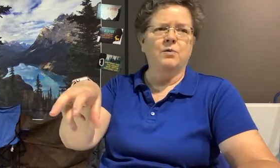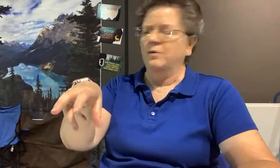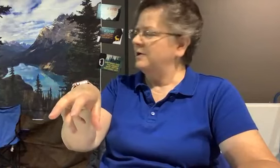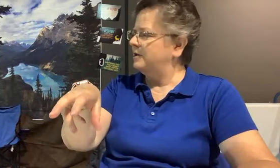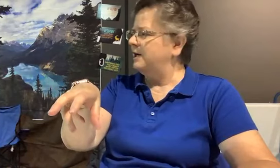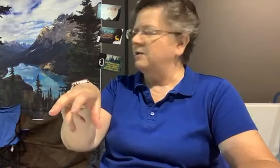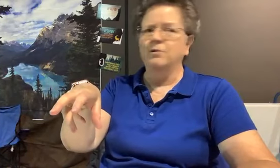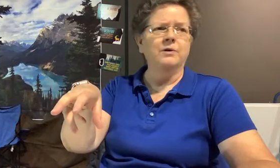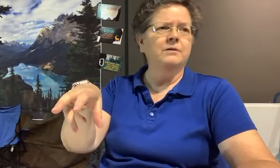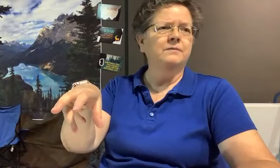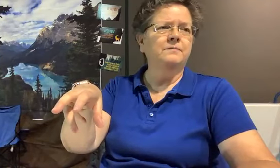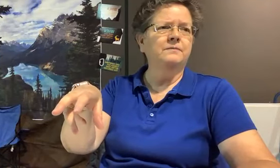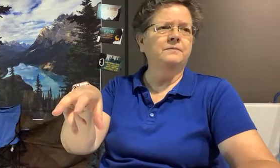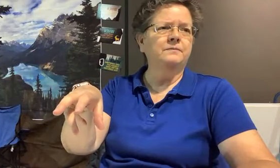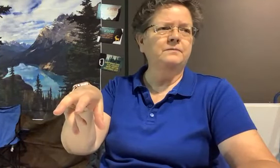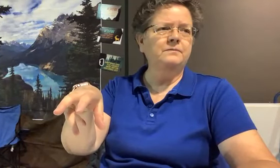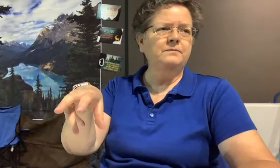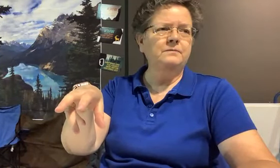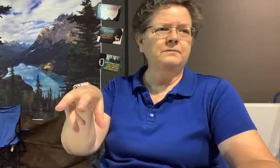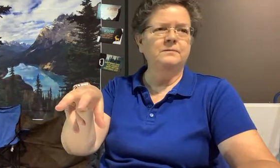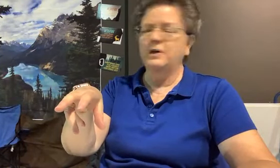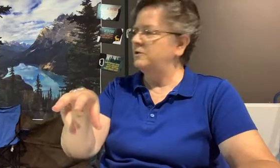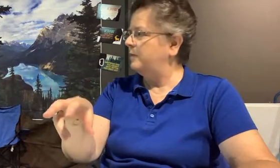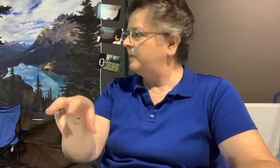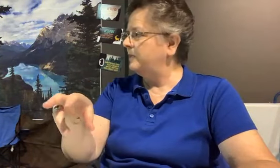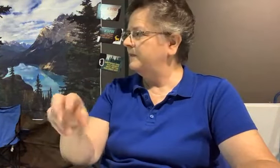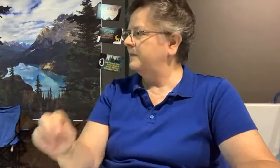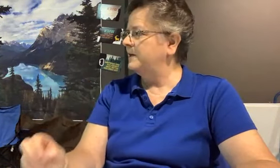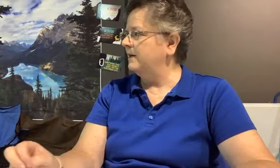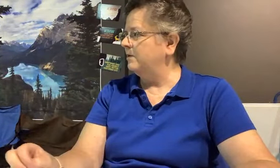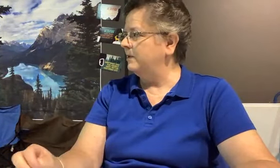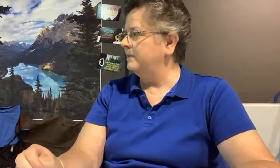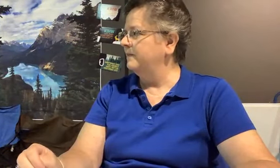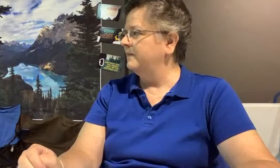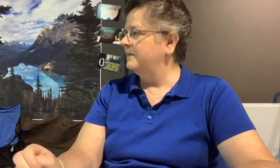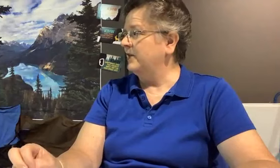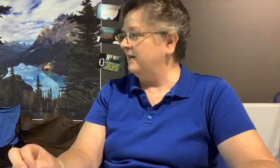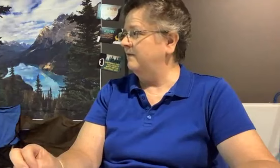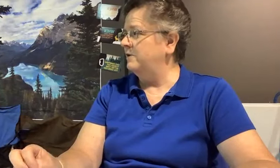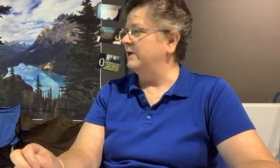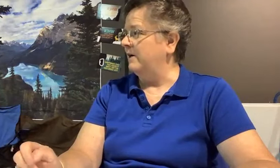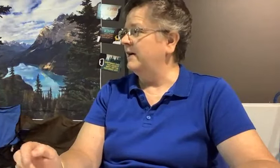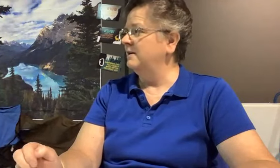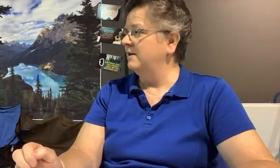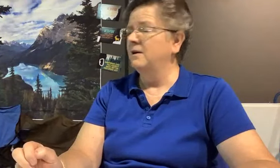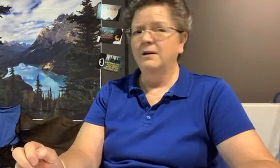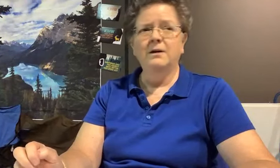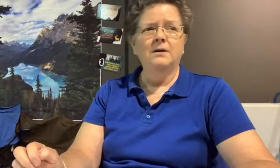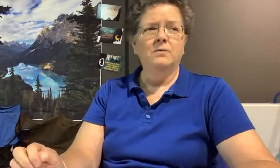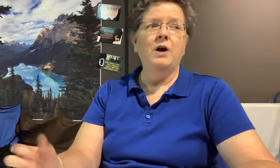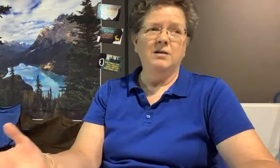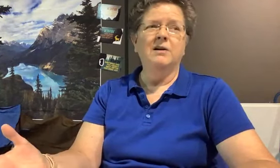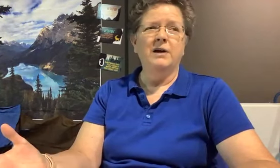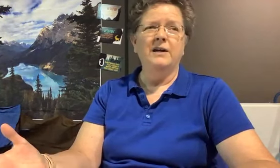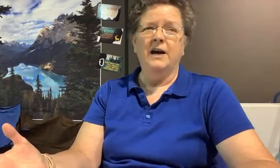Lord. What's the day of the Lord? You guys remember the day of the Lord? It's kind of confusing, right? We